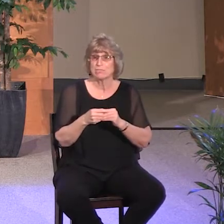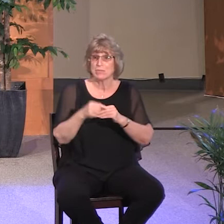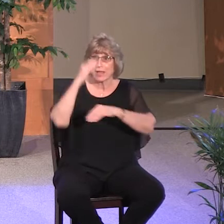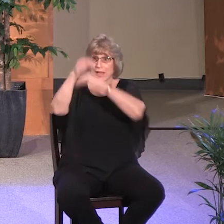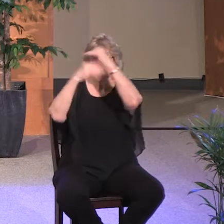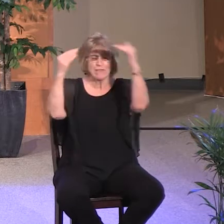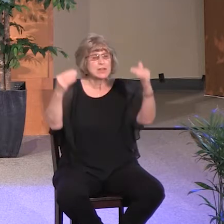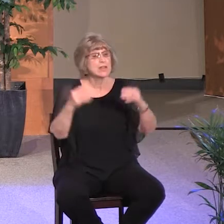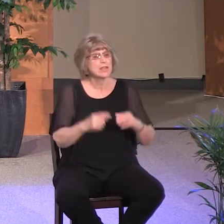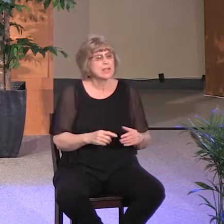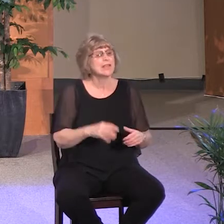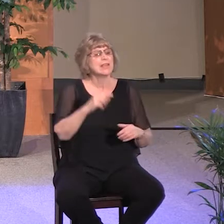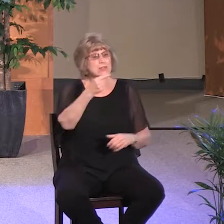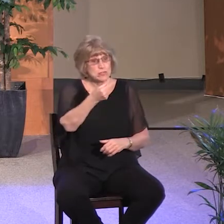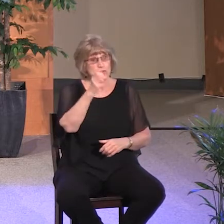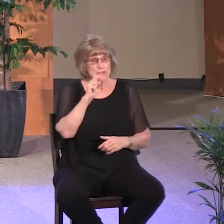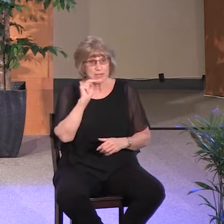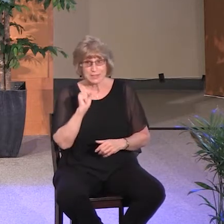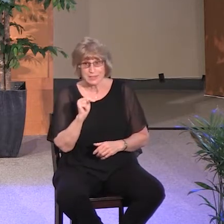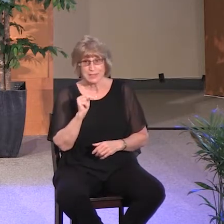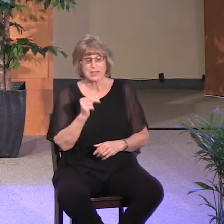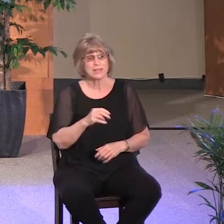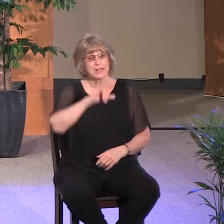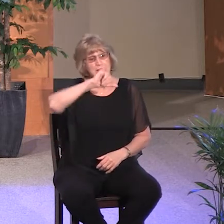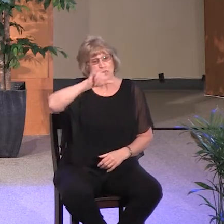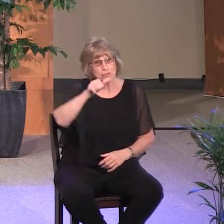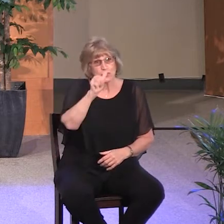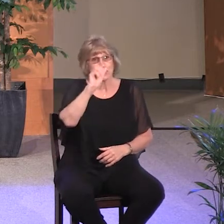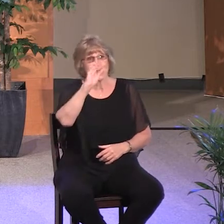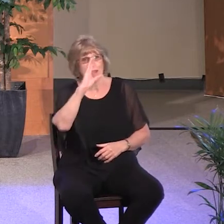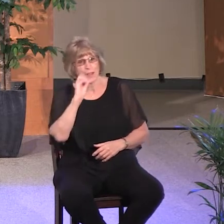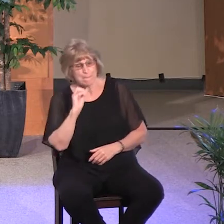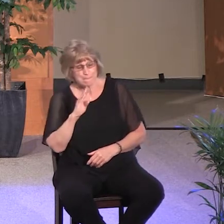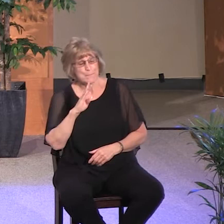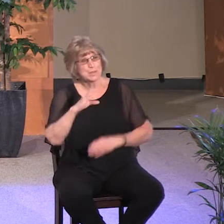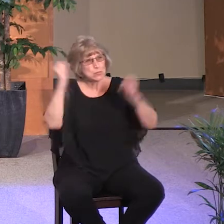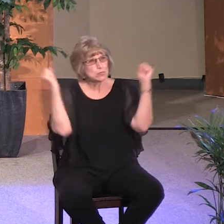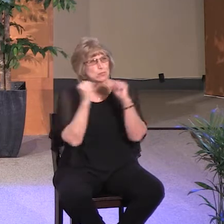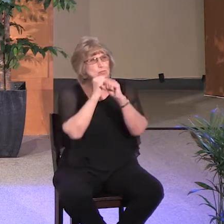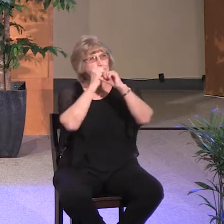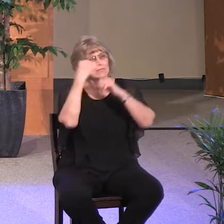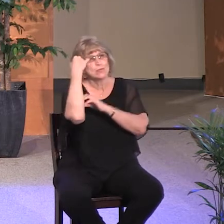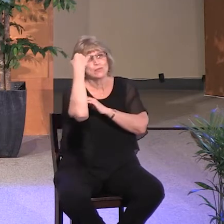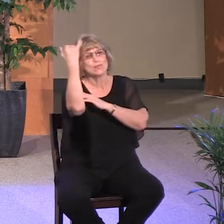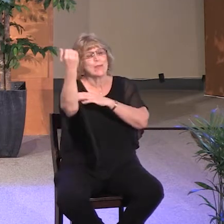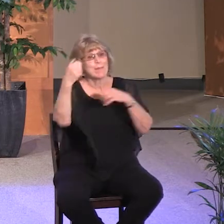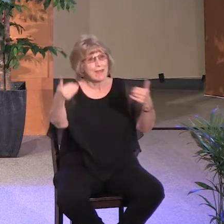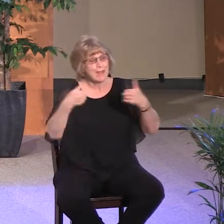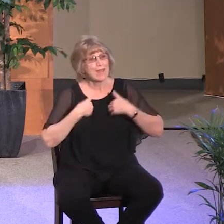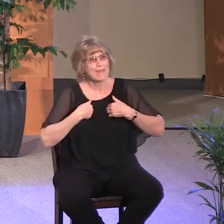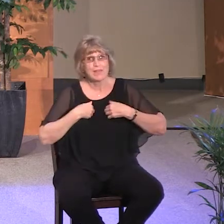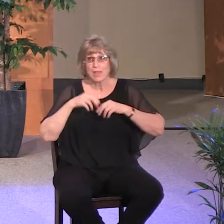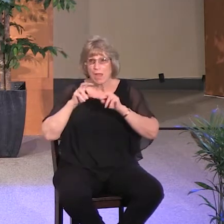of Genesis. And it is Jacob that has a dream. And in his dream, there is a stairway from